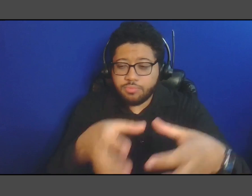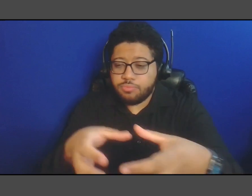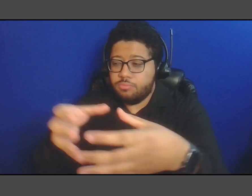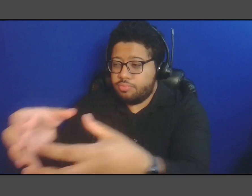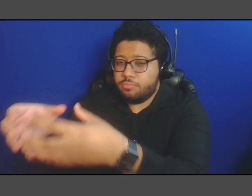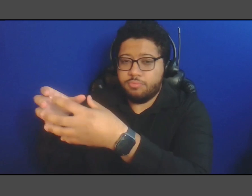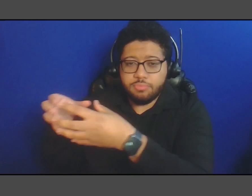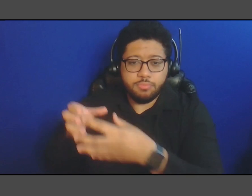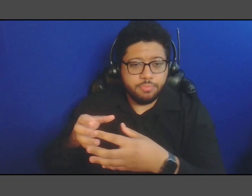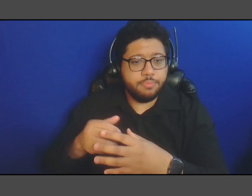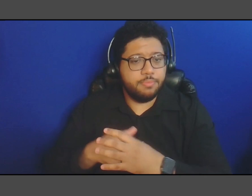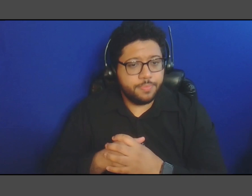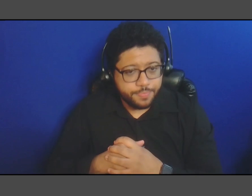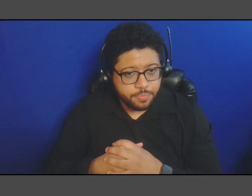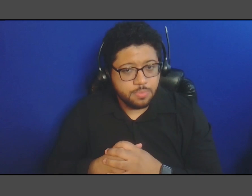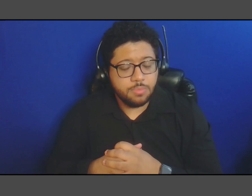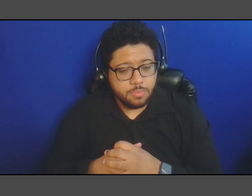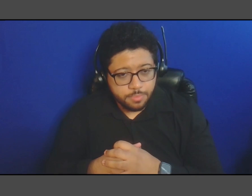group,